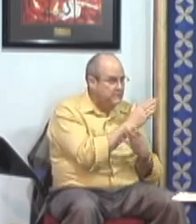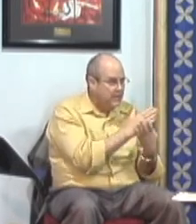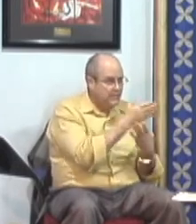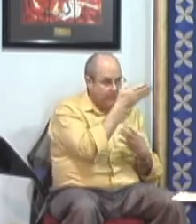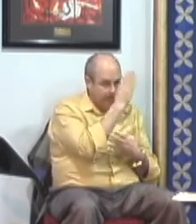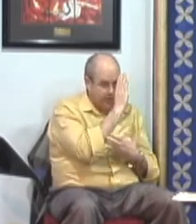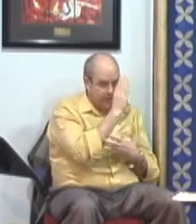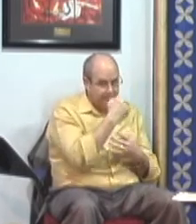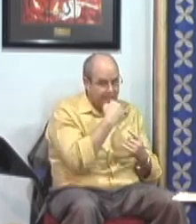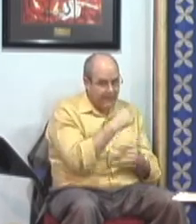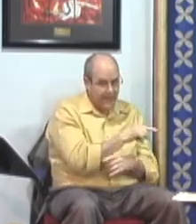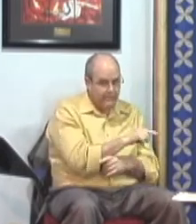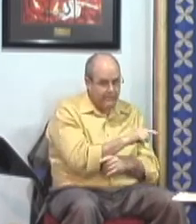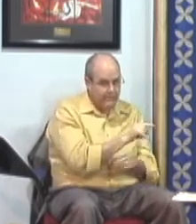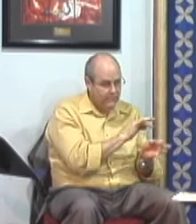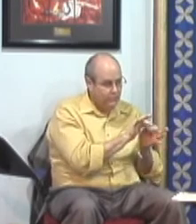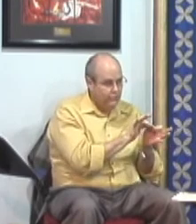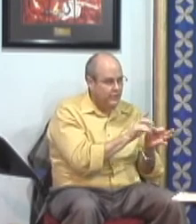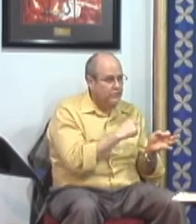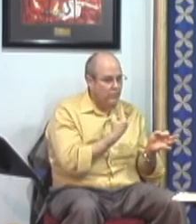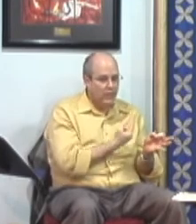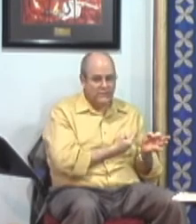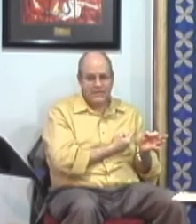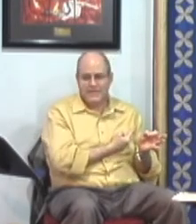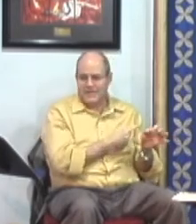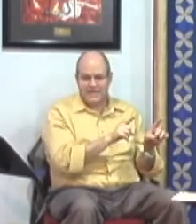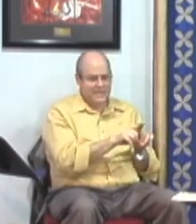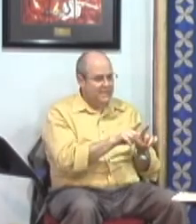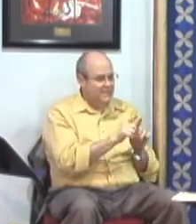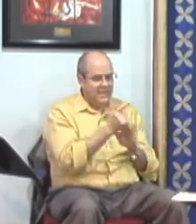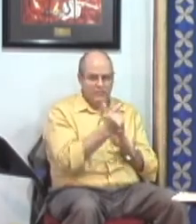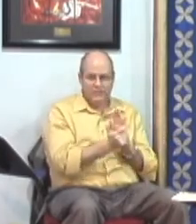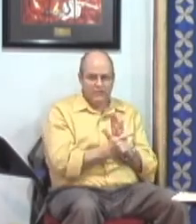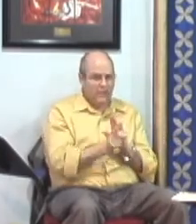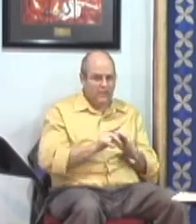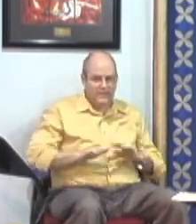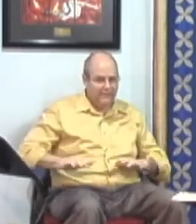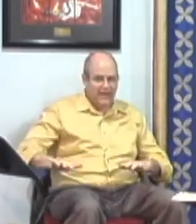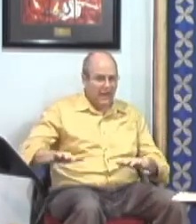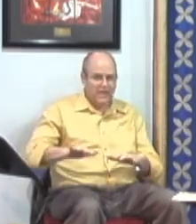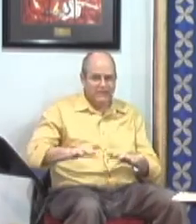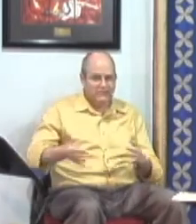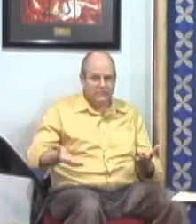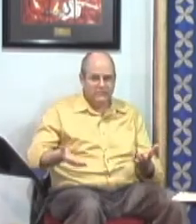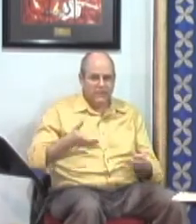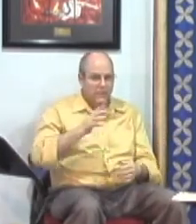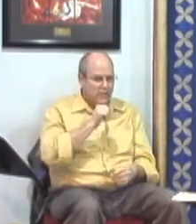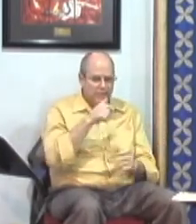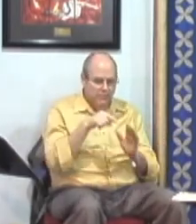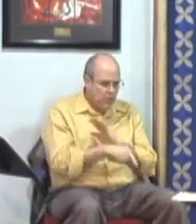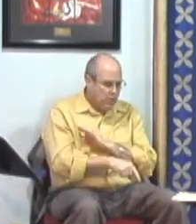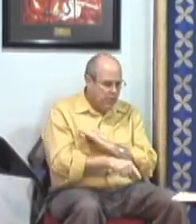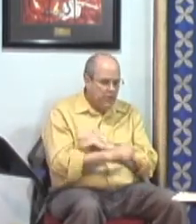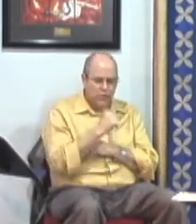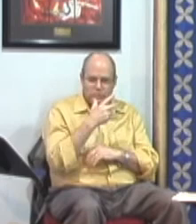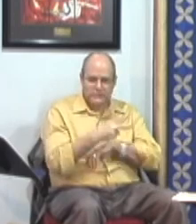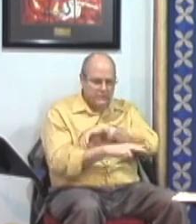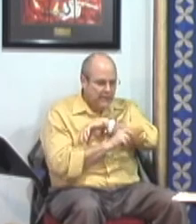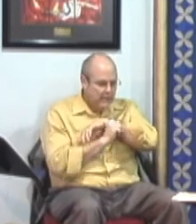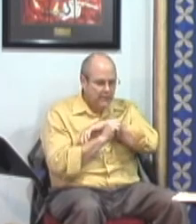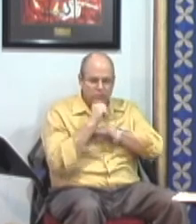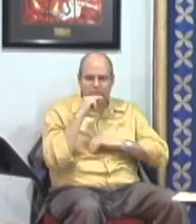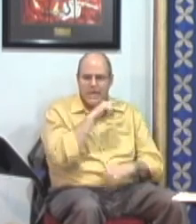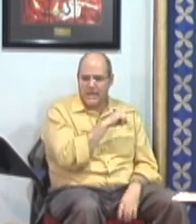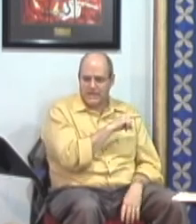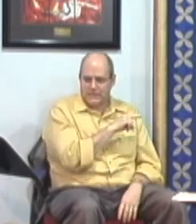of God's commandments, his instruction to us, is the same as the laws of the land. Like, you shall not murder, you shall not steal, and you shall not